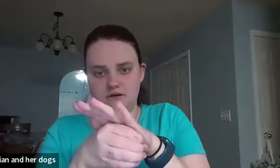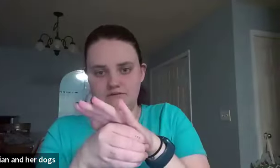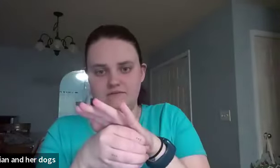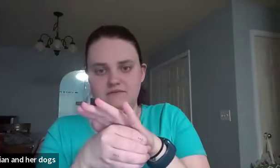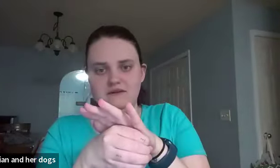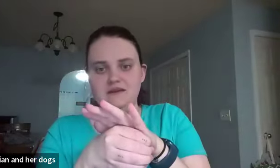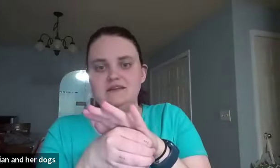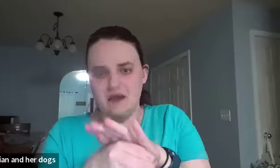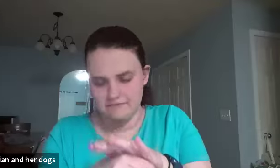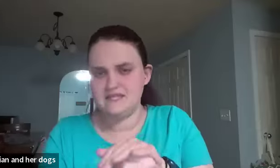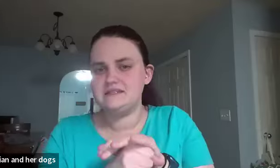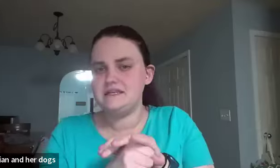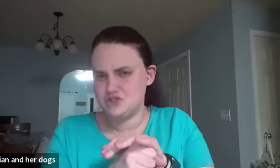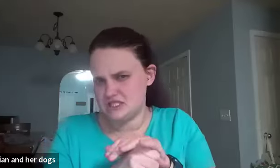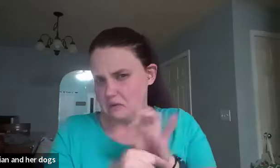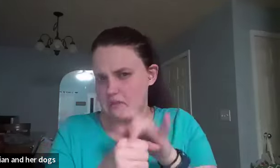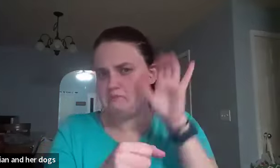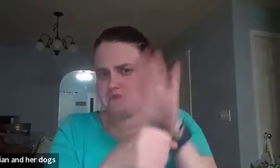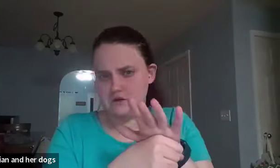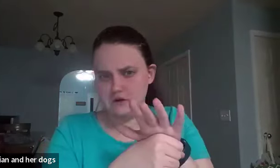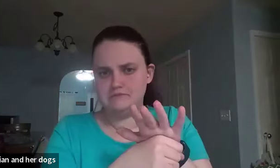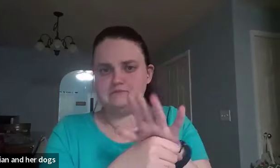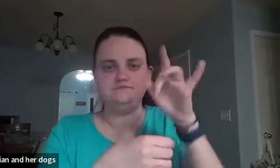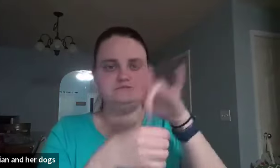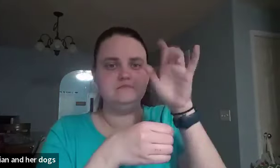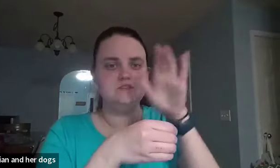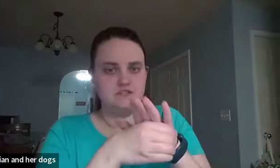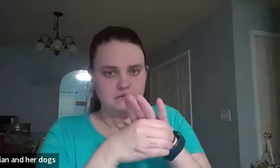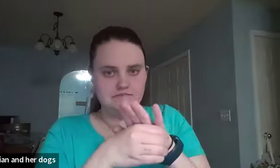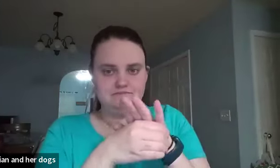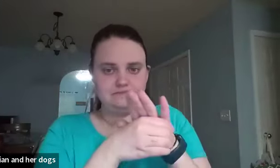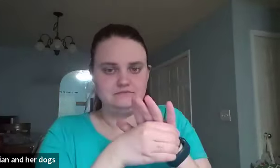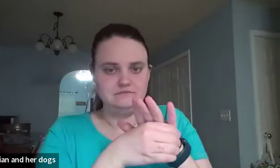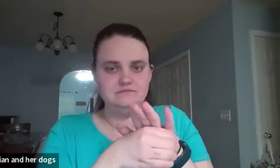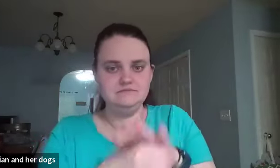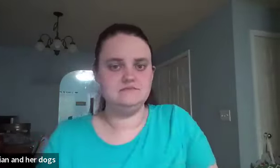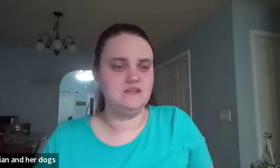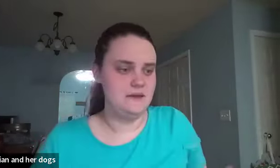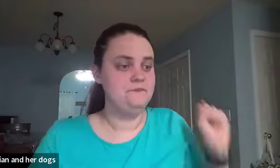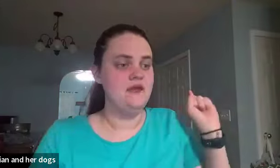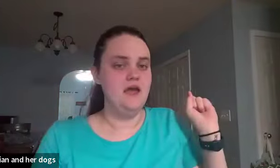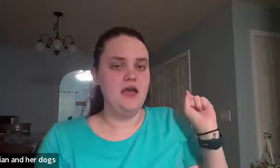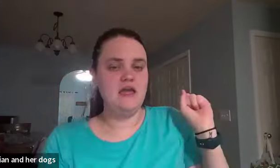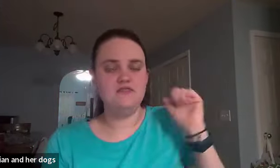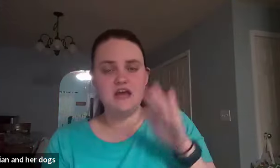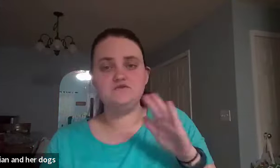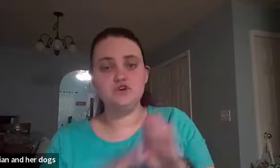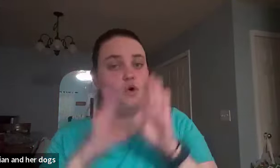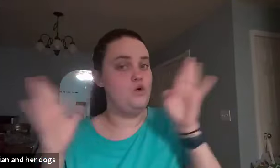Soda. Yeah. It's an interesting one. Soda. Soda. Okay. And that's for a